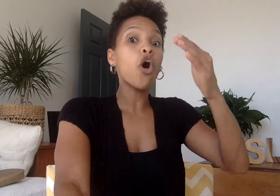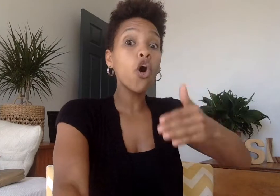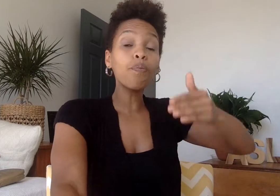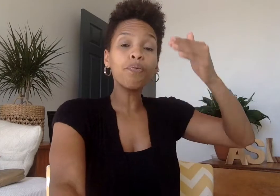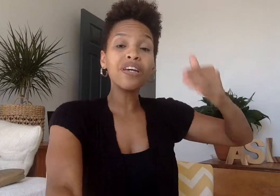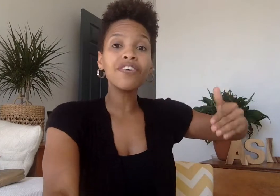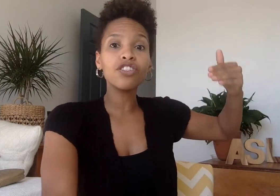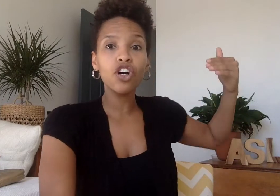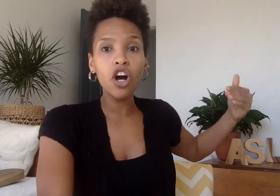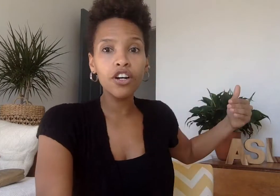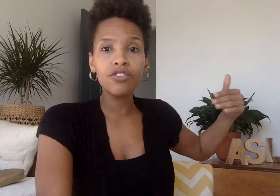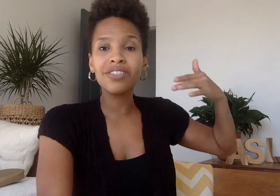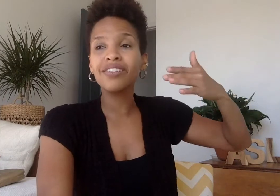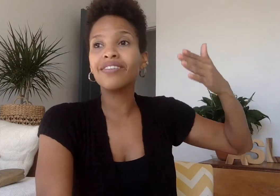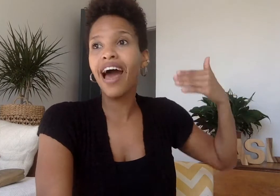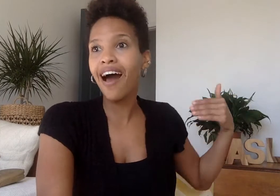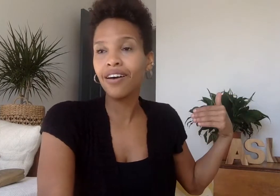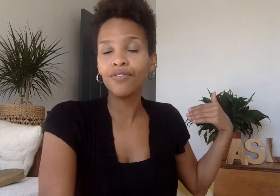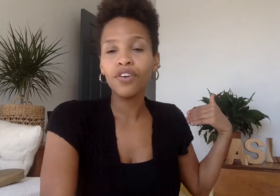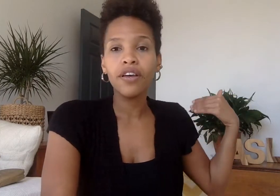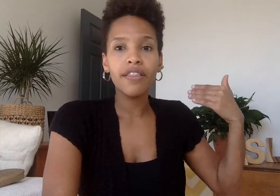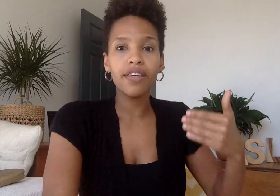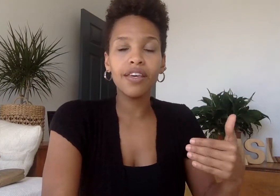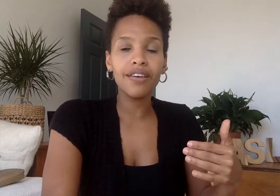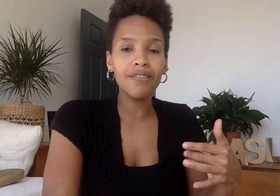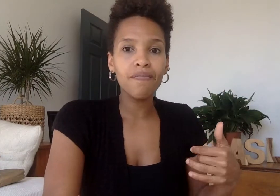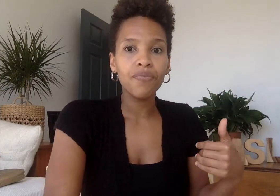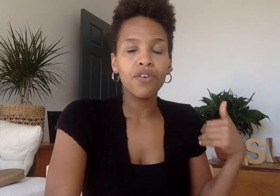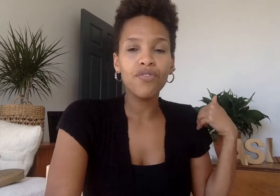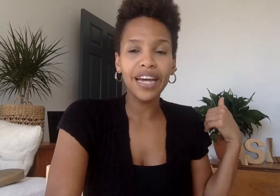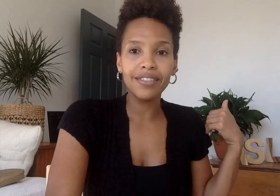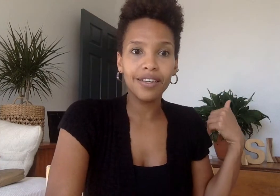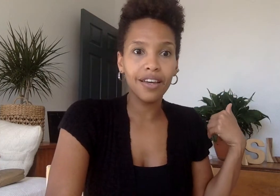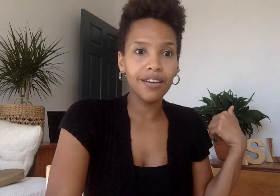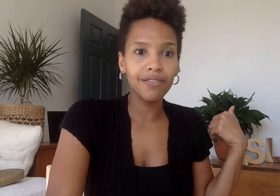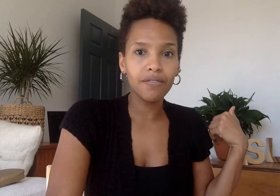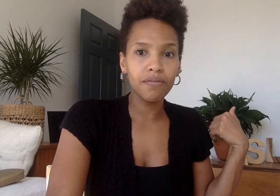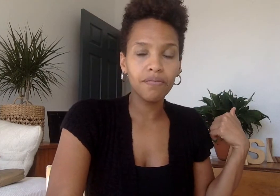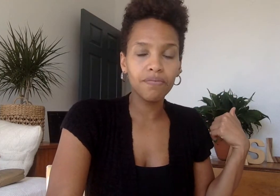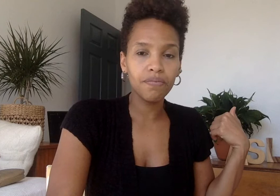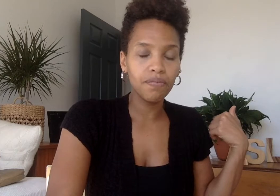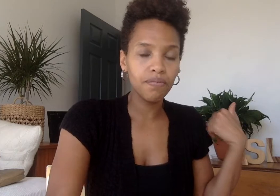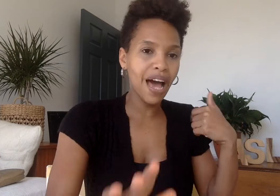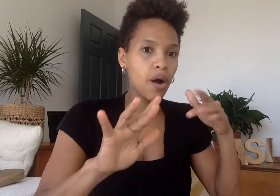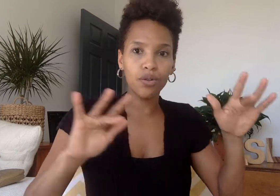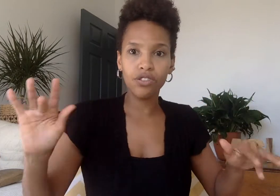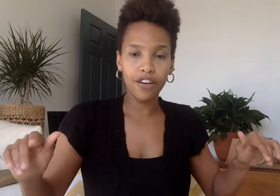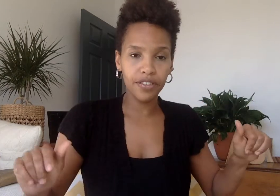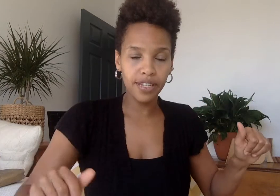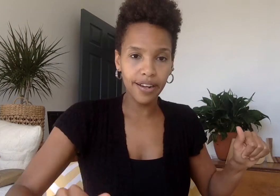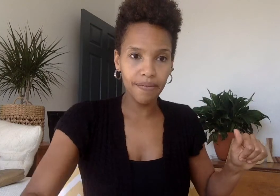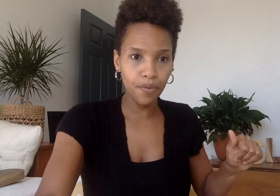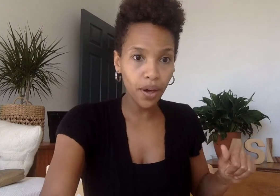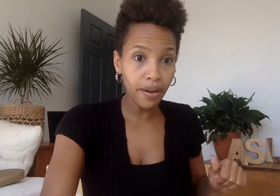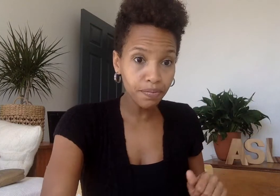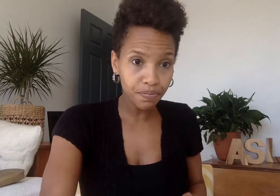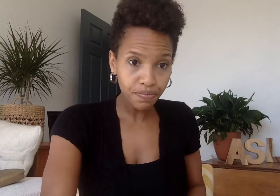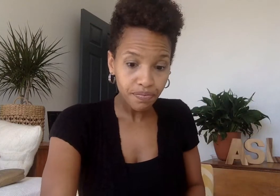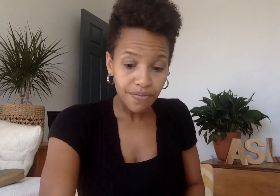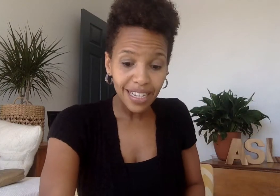all previous cars didn't have the fancy power stuff inside it. Okay?